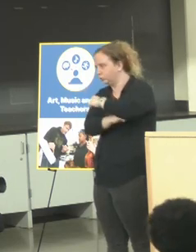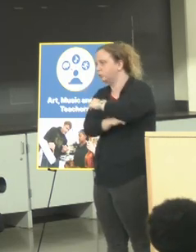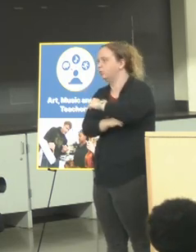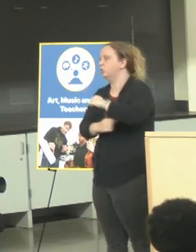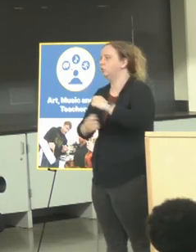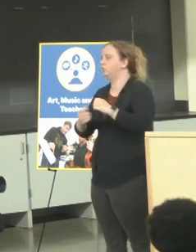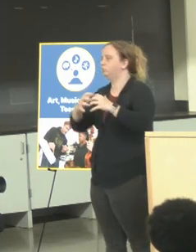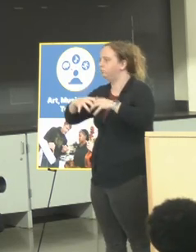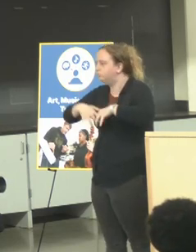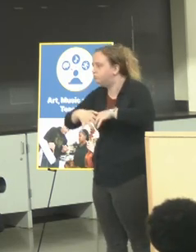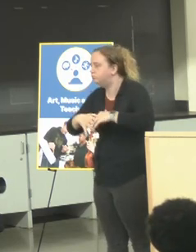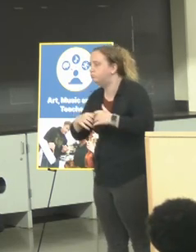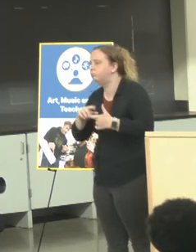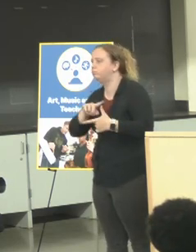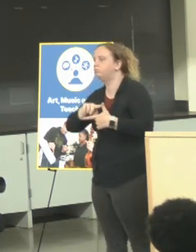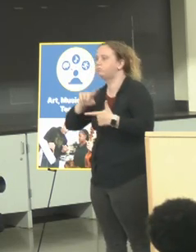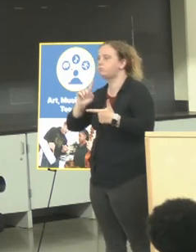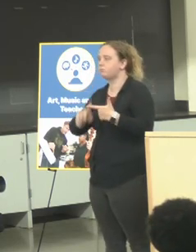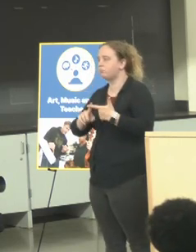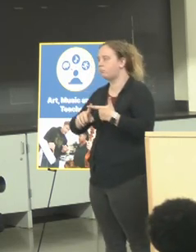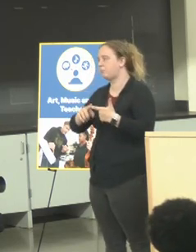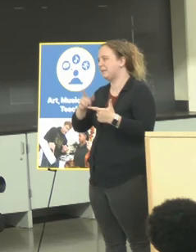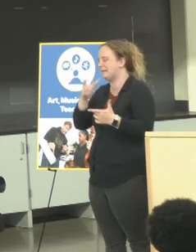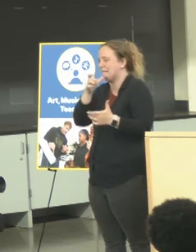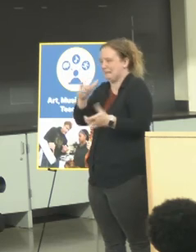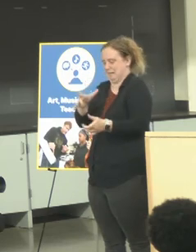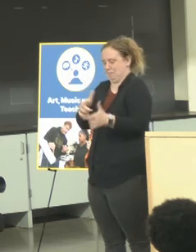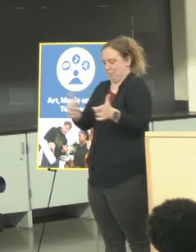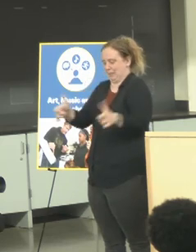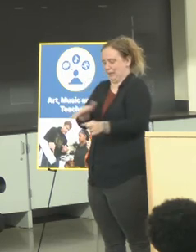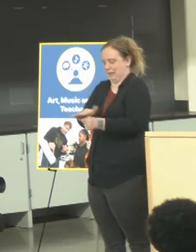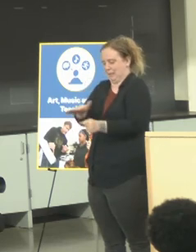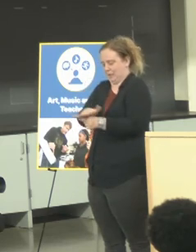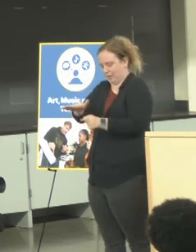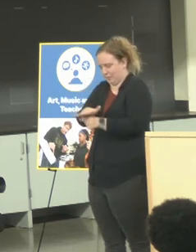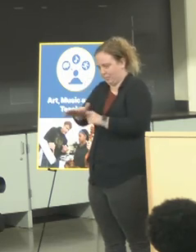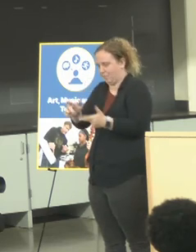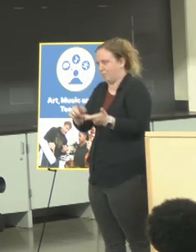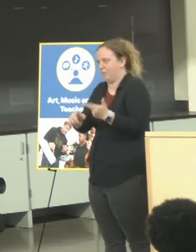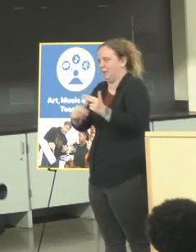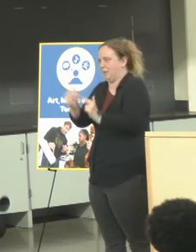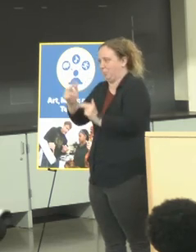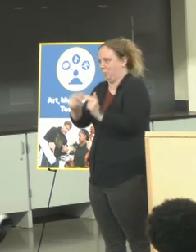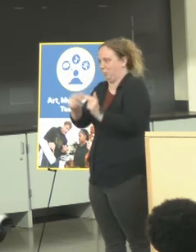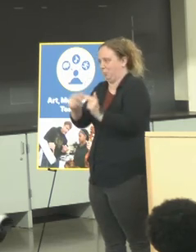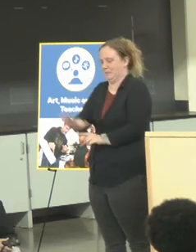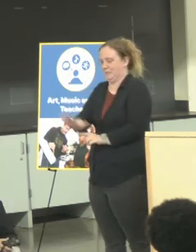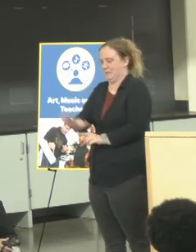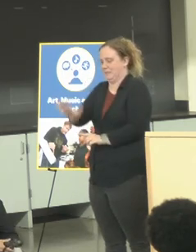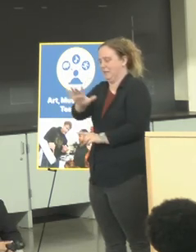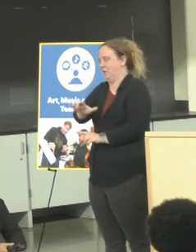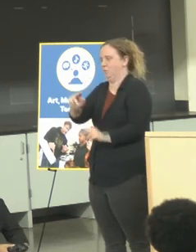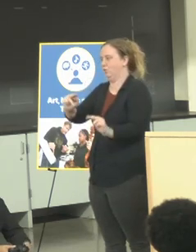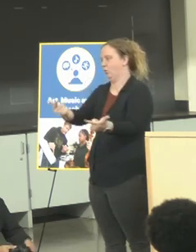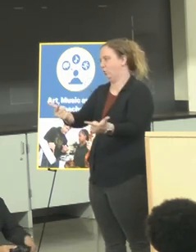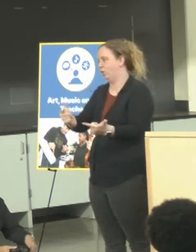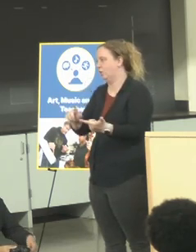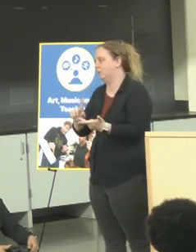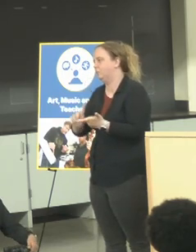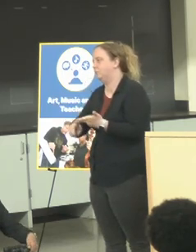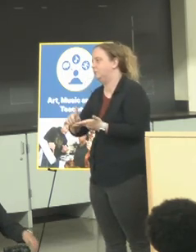in a building, or their condition, you know, the building condition is not good, or the building design does